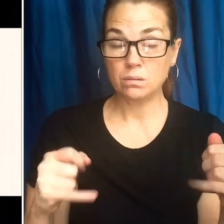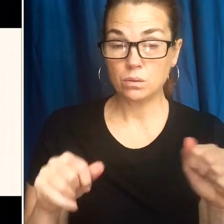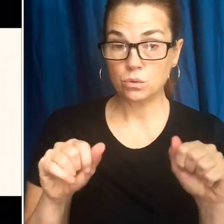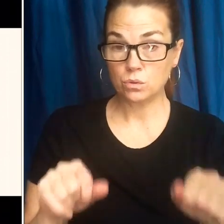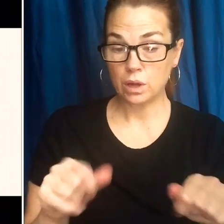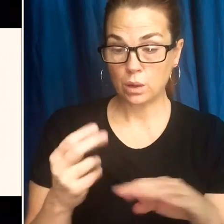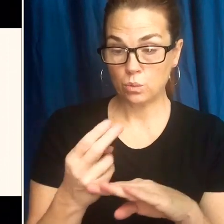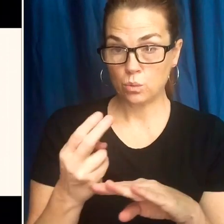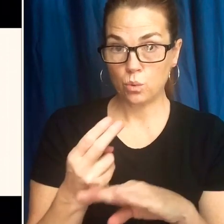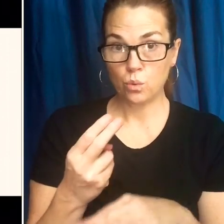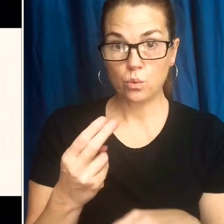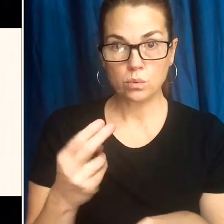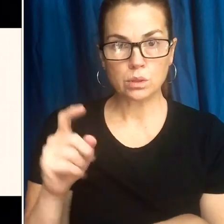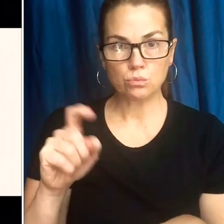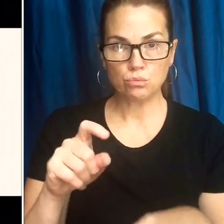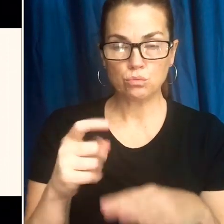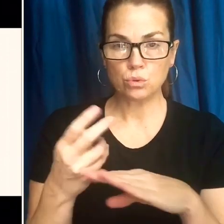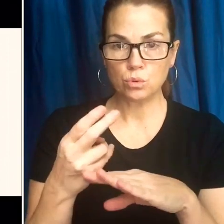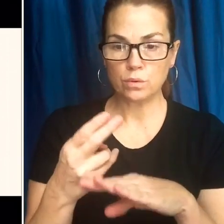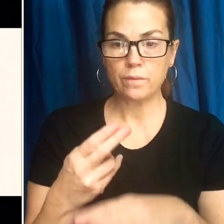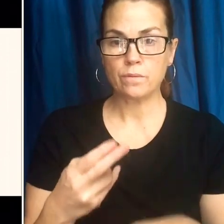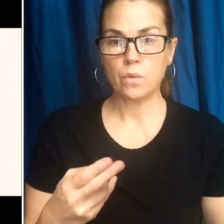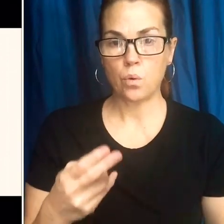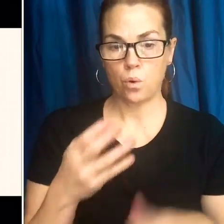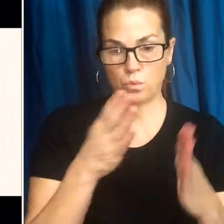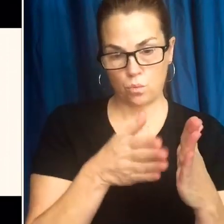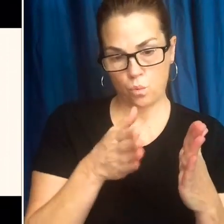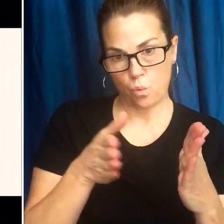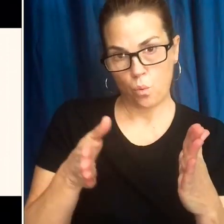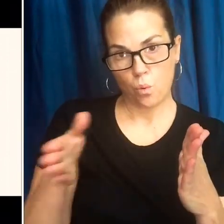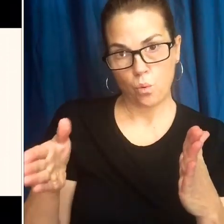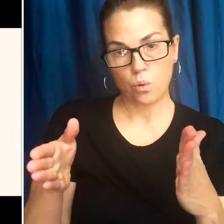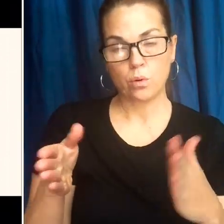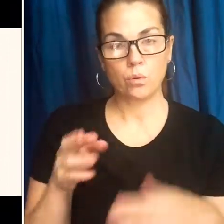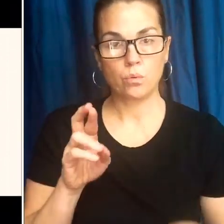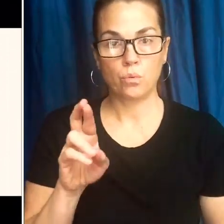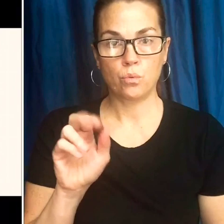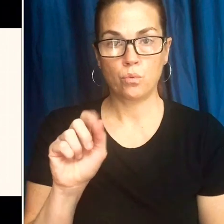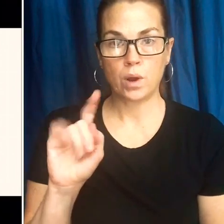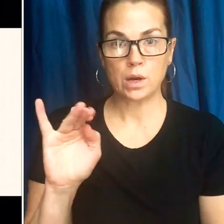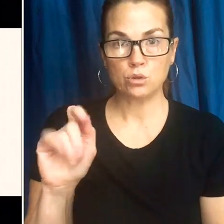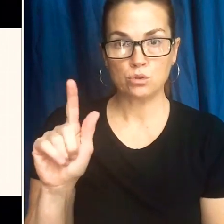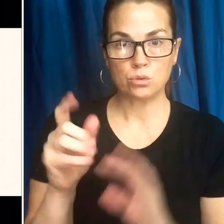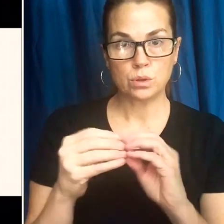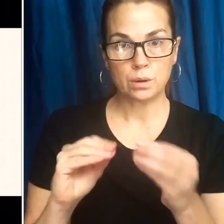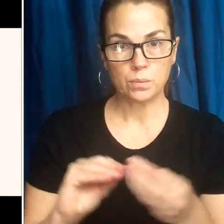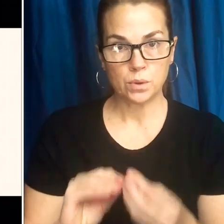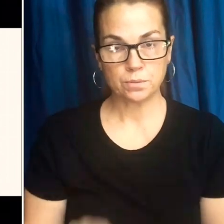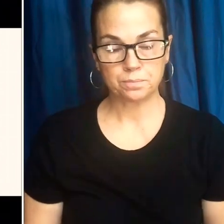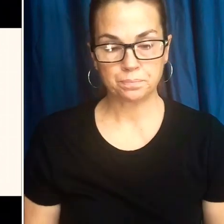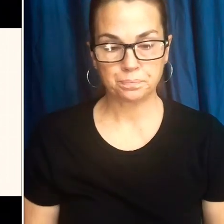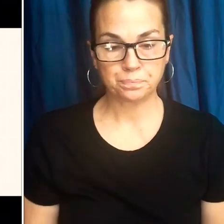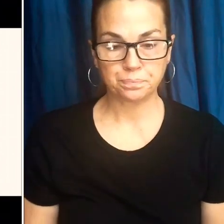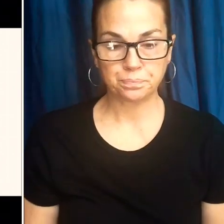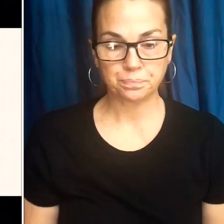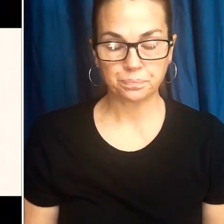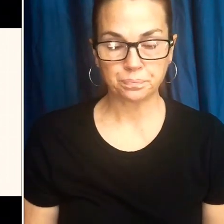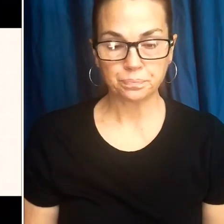So earlier, I had the fractions 25 over 100 and 35 over